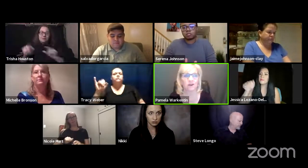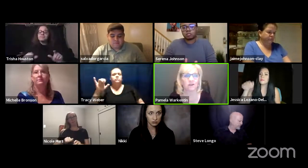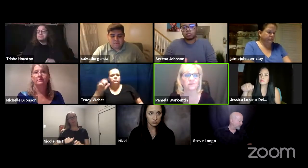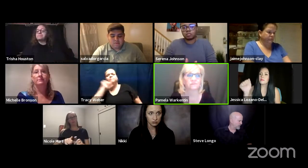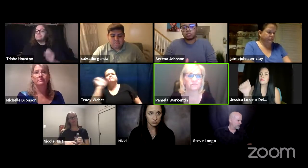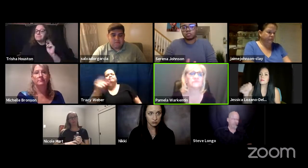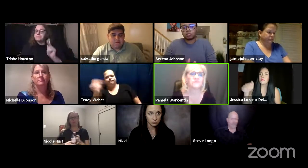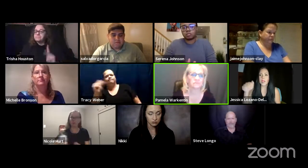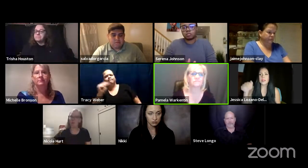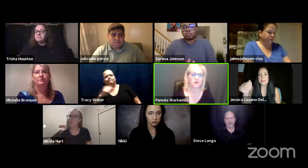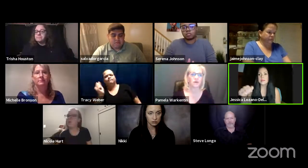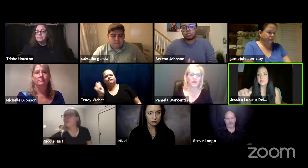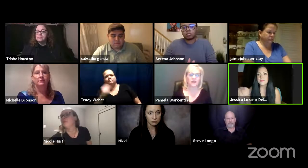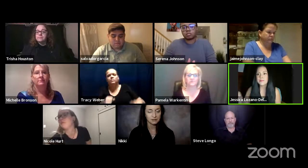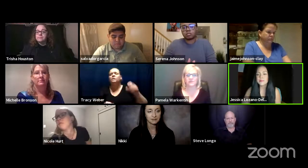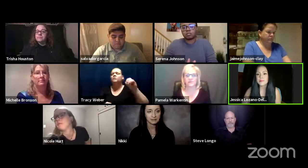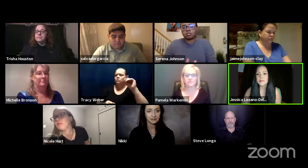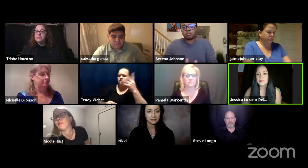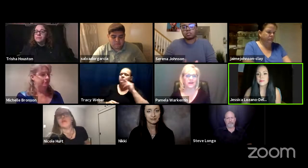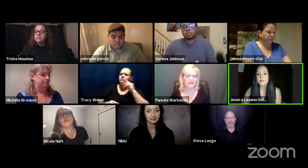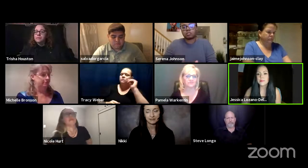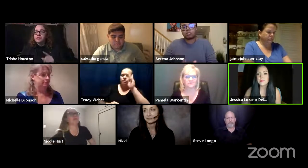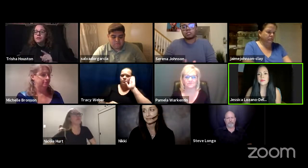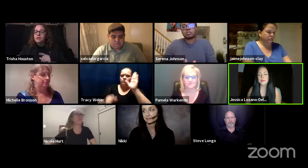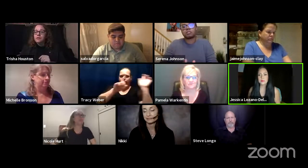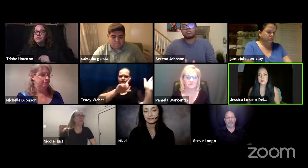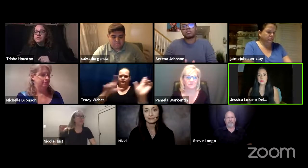share? Yes. Okay, let's do that.